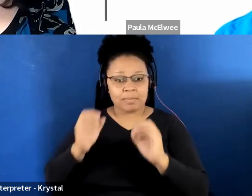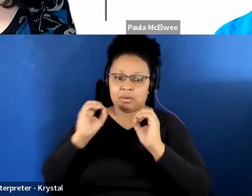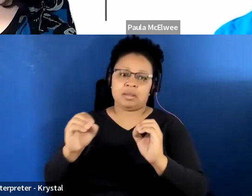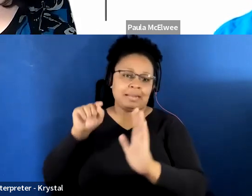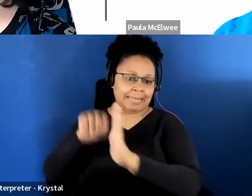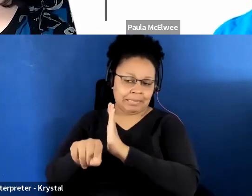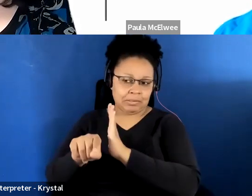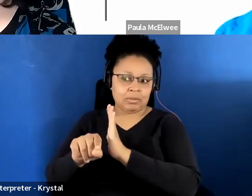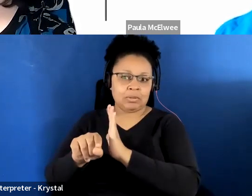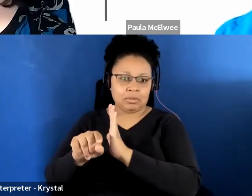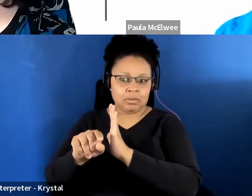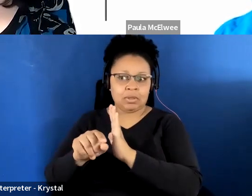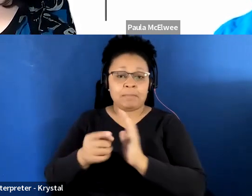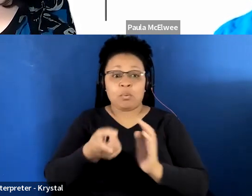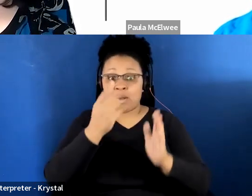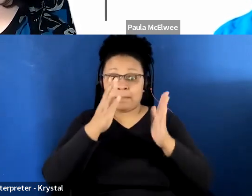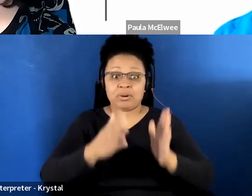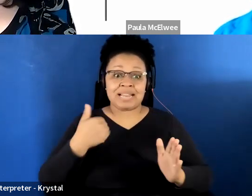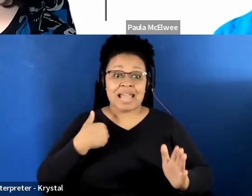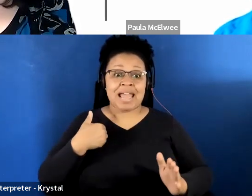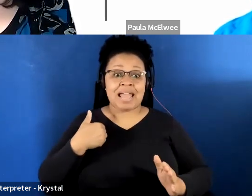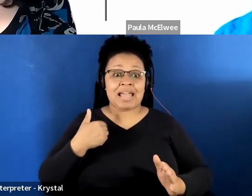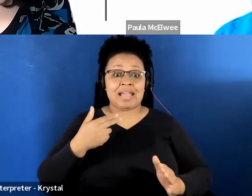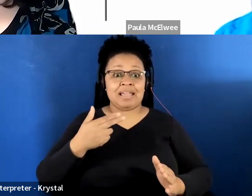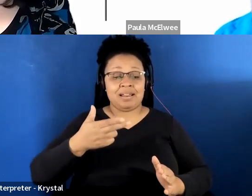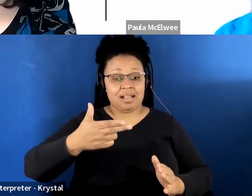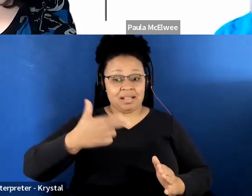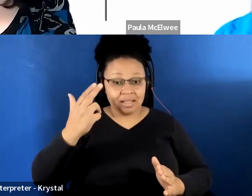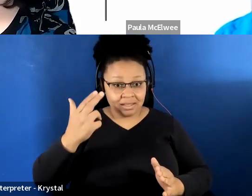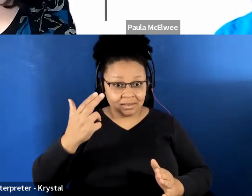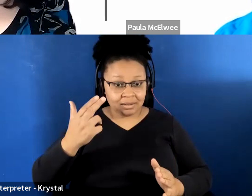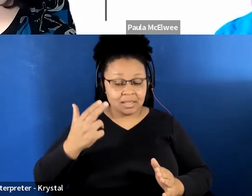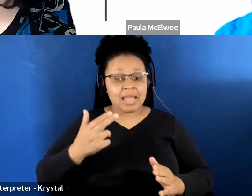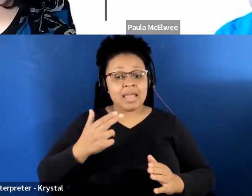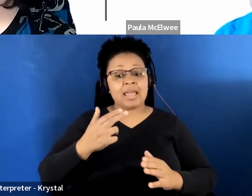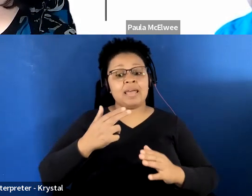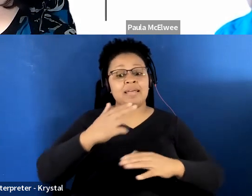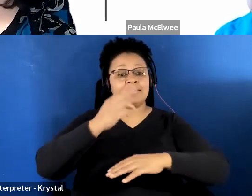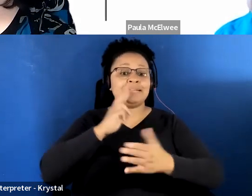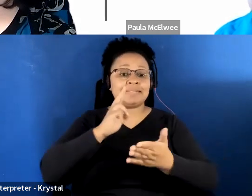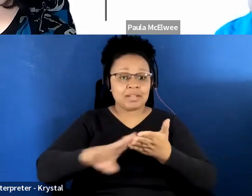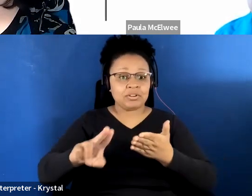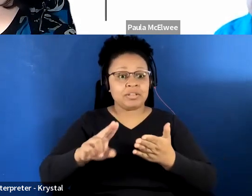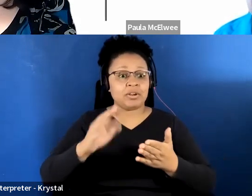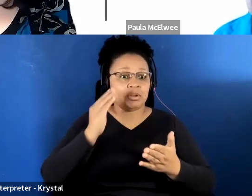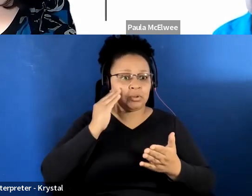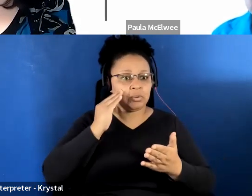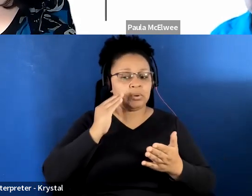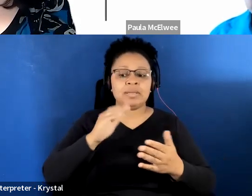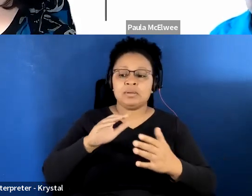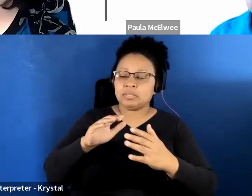incident, but a person had a gun, and it was somebody known to the receptionist. And so when he said, let me in, she